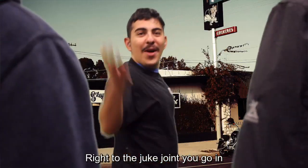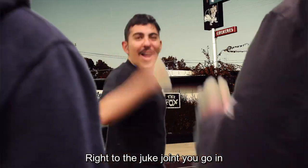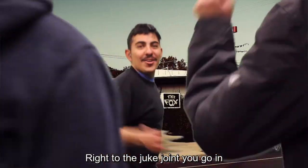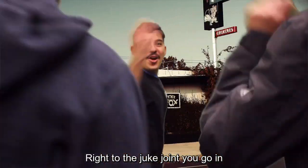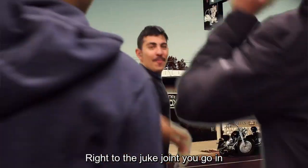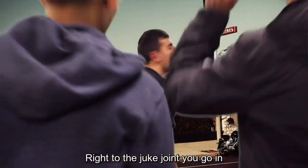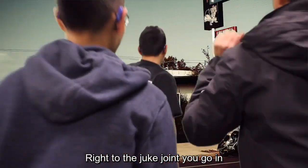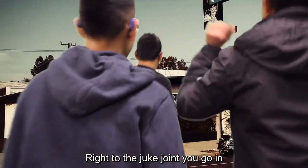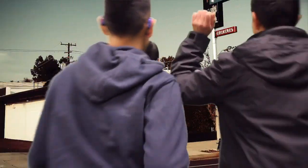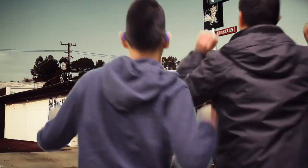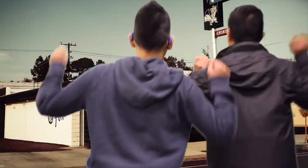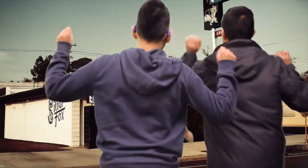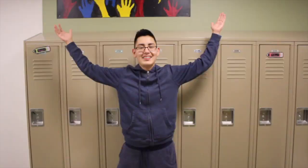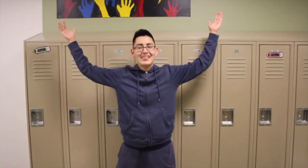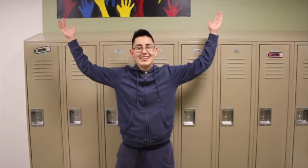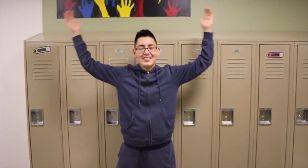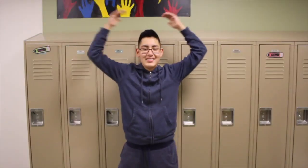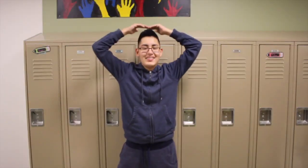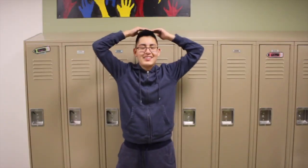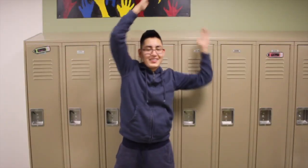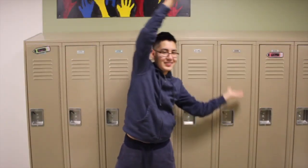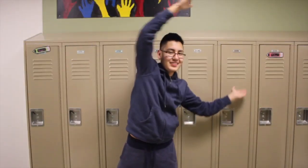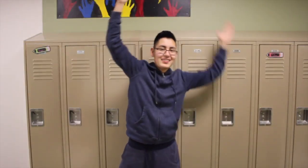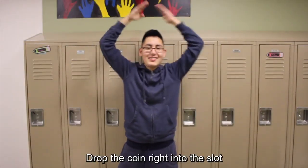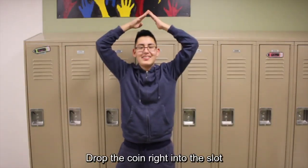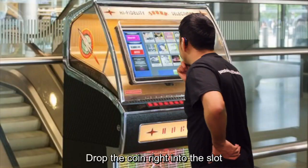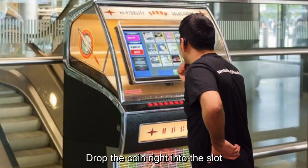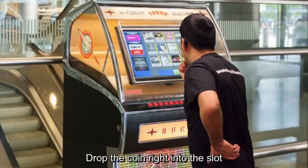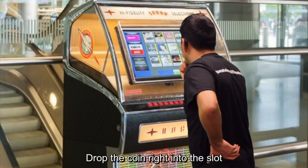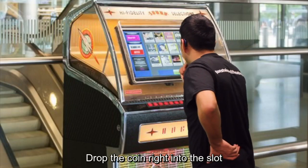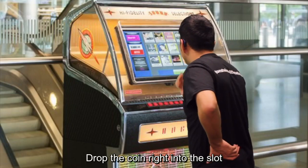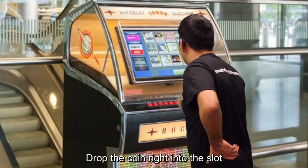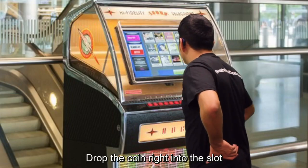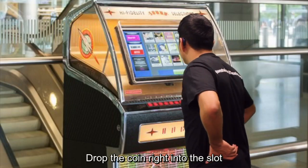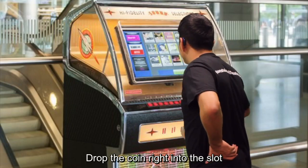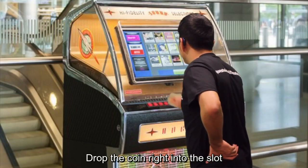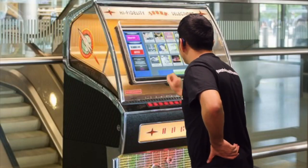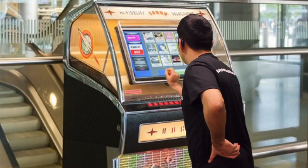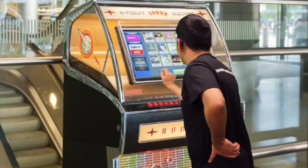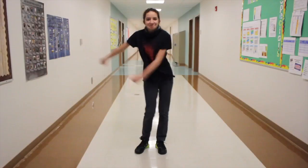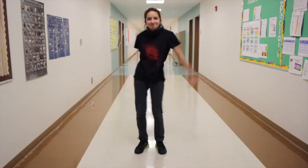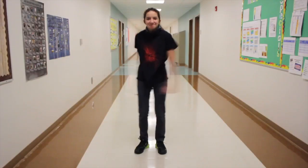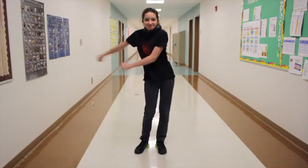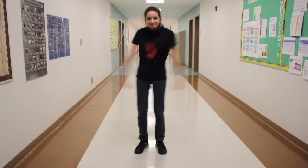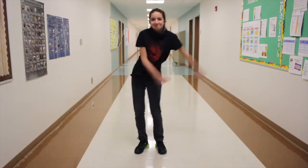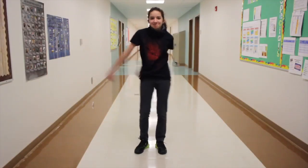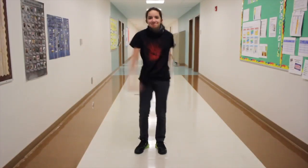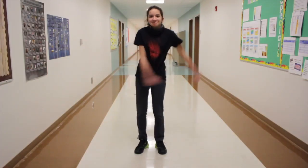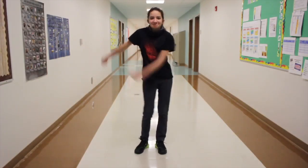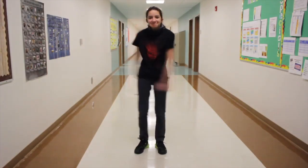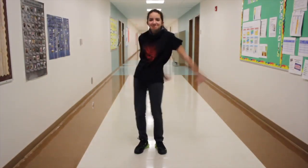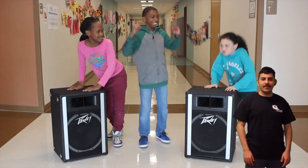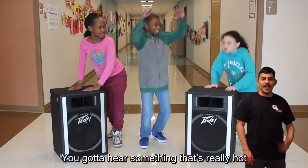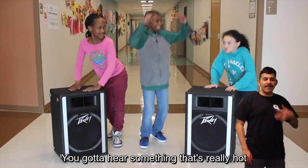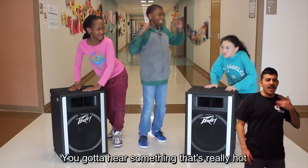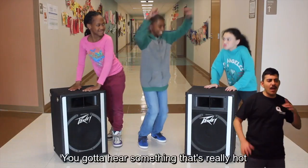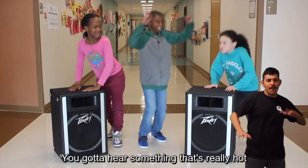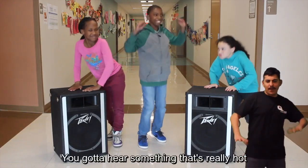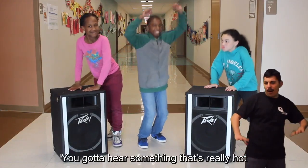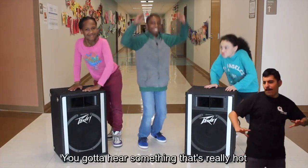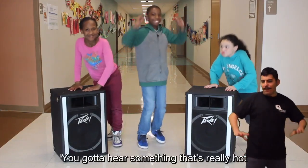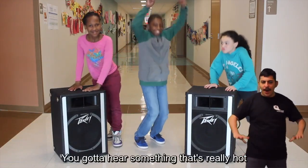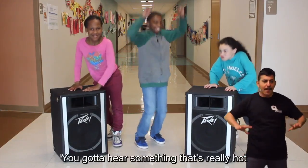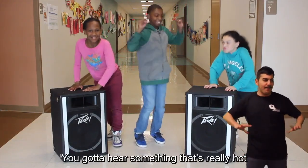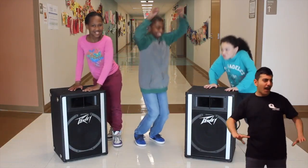right to the juke you're new going, drop the coin right into the slot, you gotta